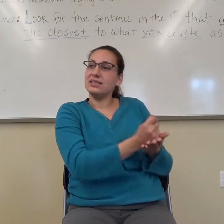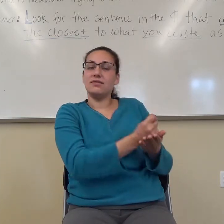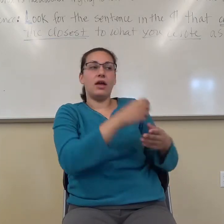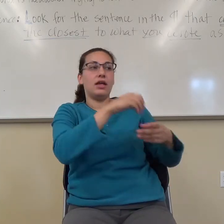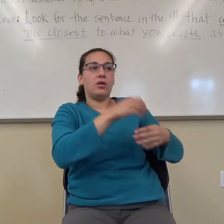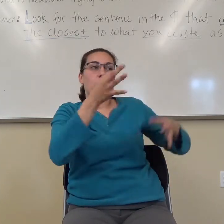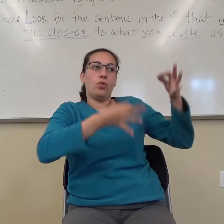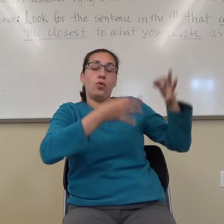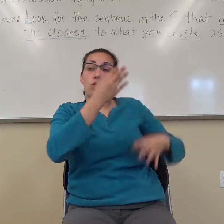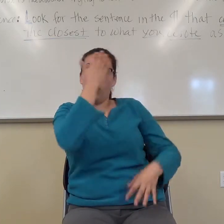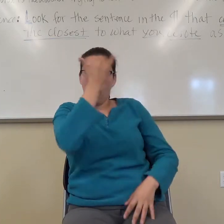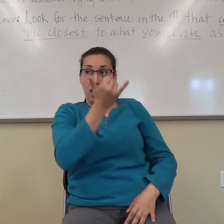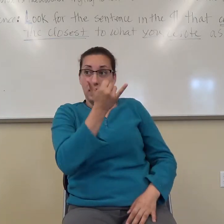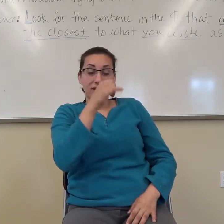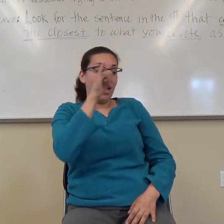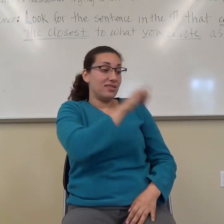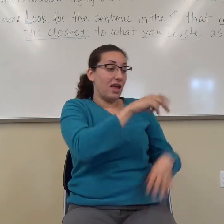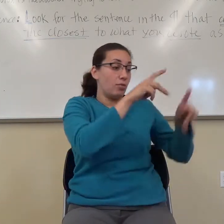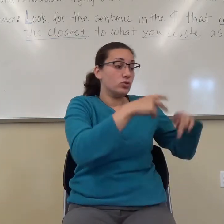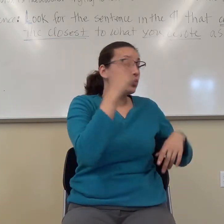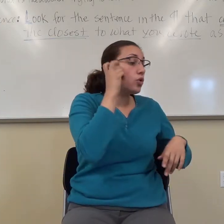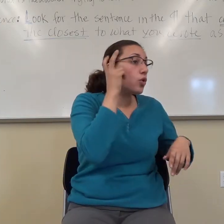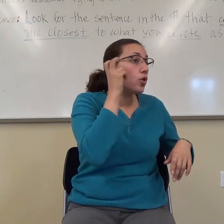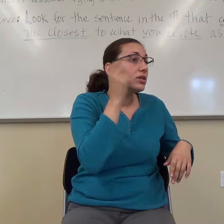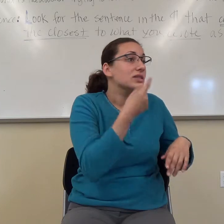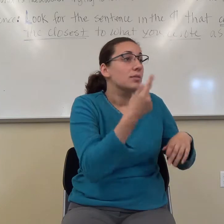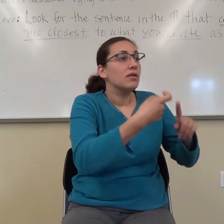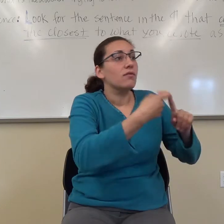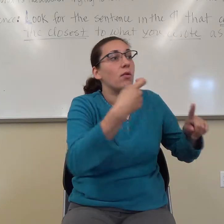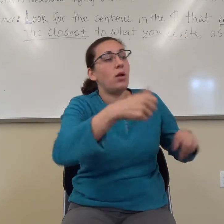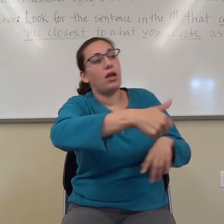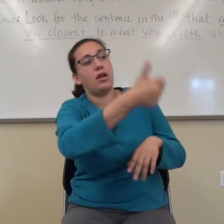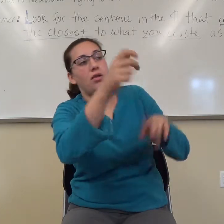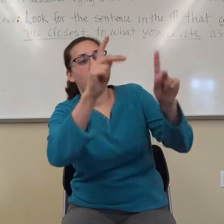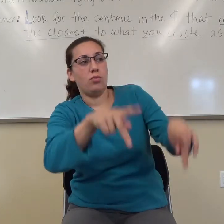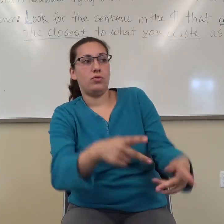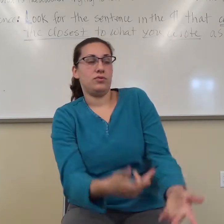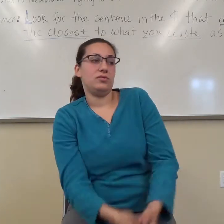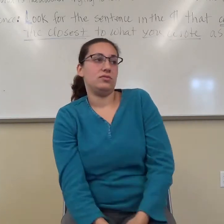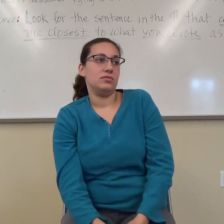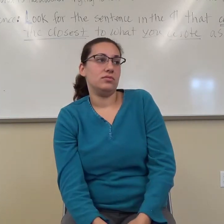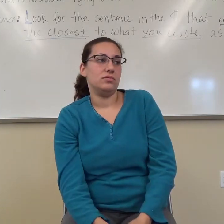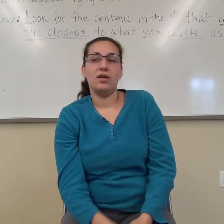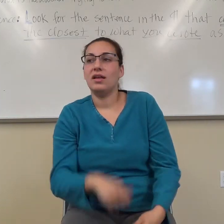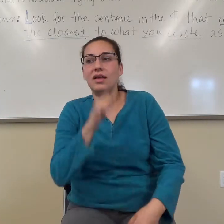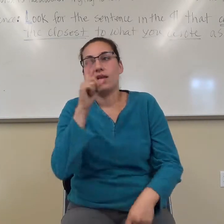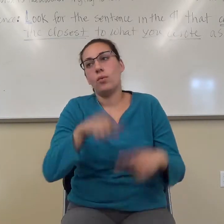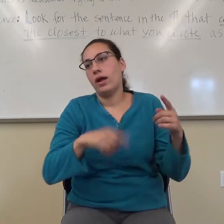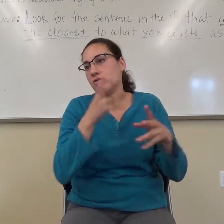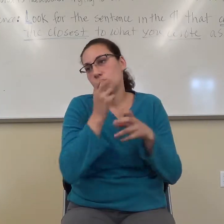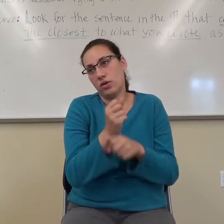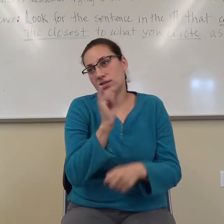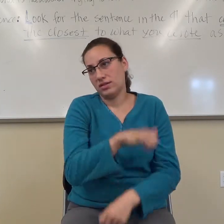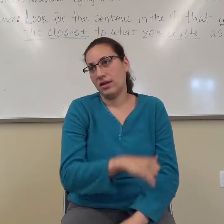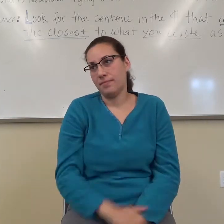it from somebody else, and it's third party. We can't, in the court, that's not